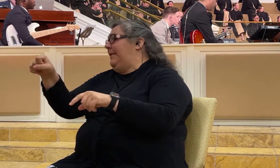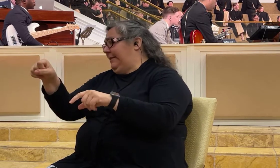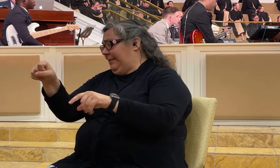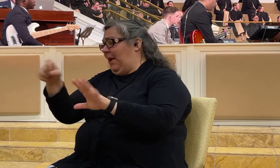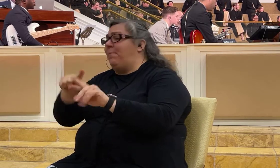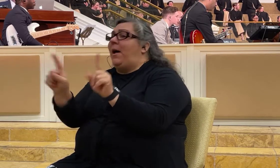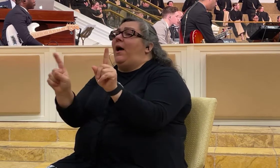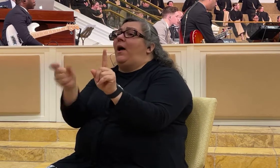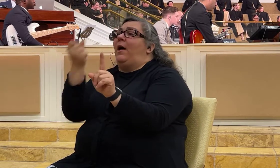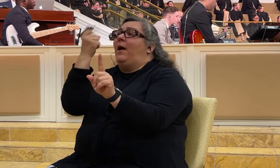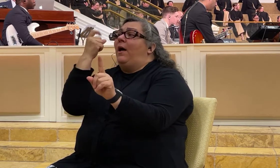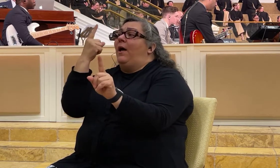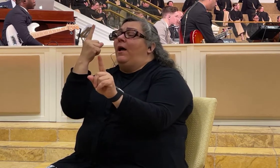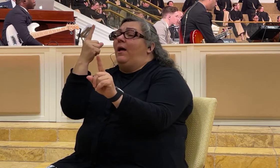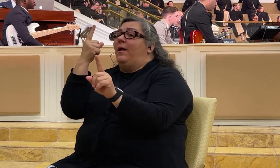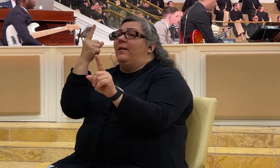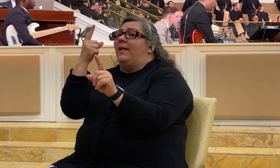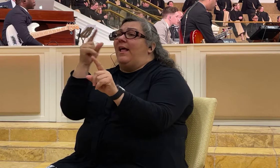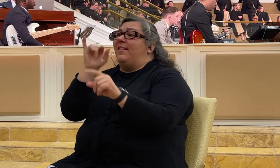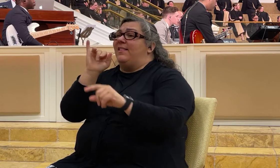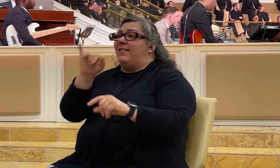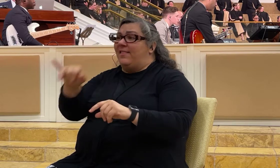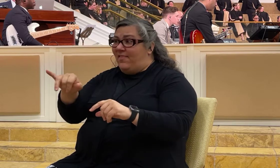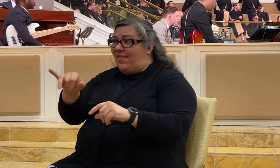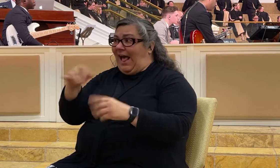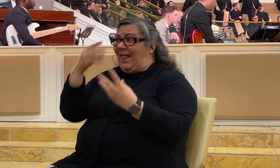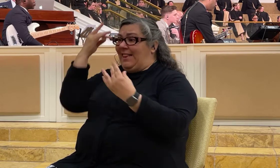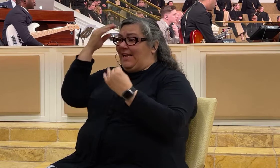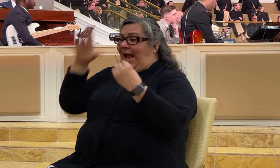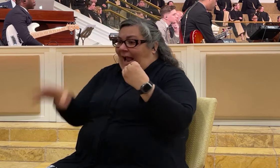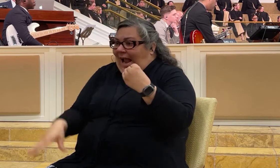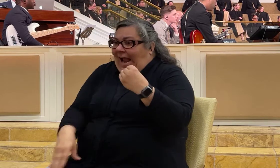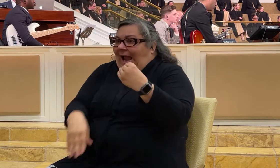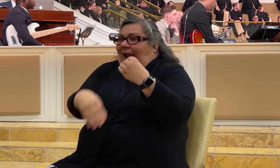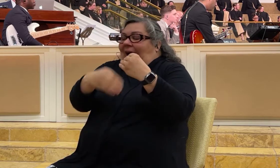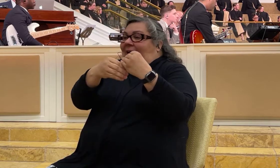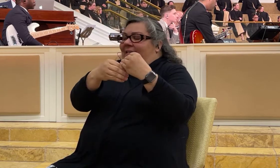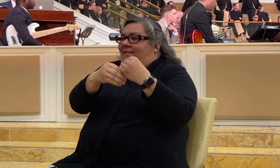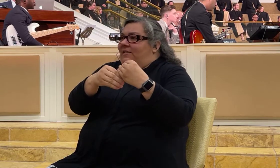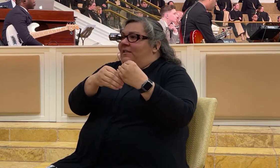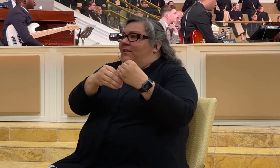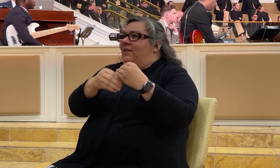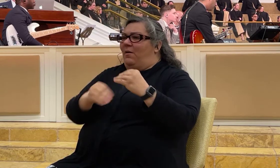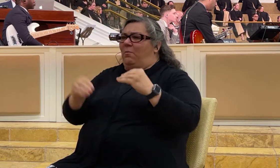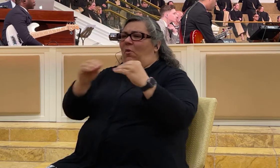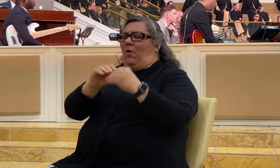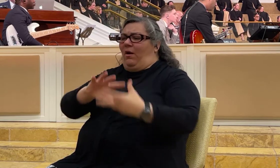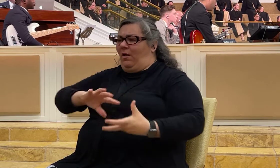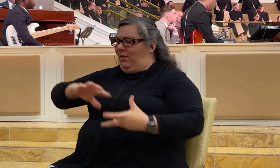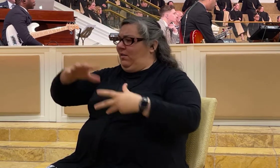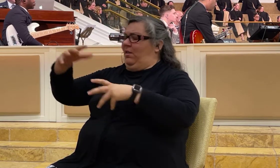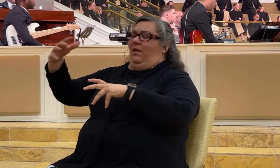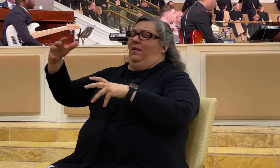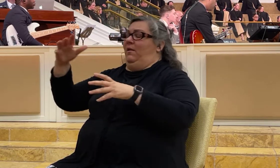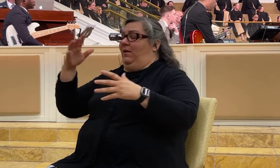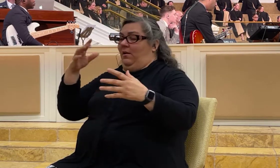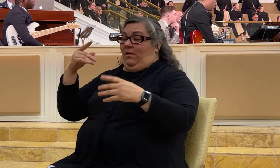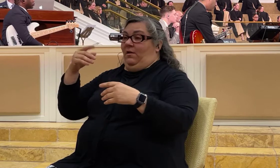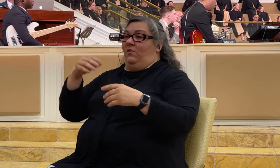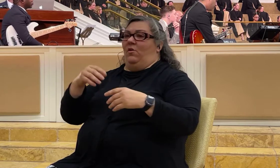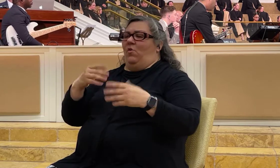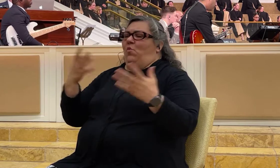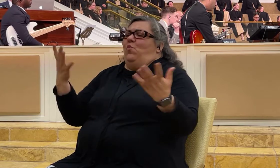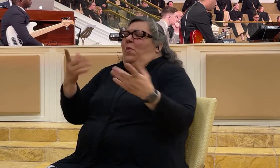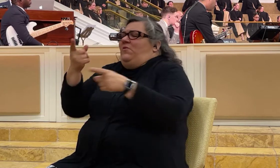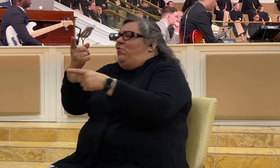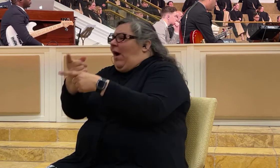that in itself adds to the chaos where there is disagreement on what the right thing